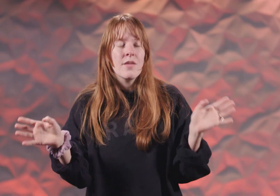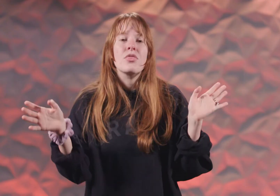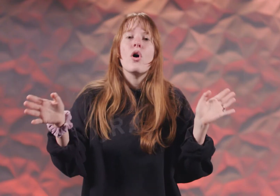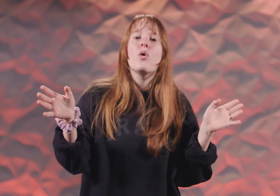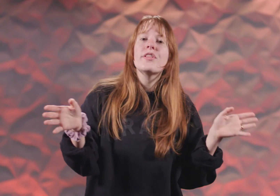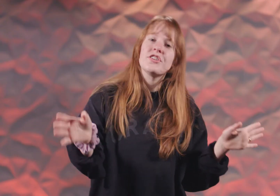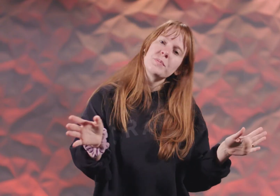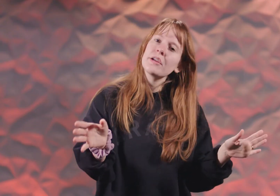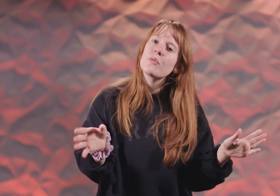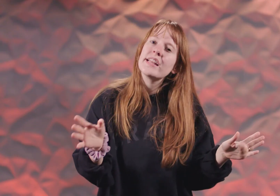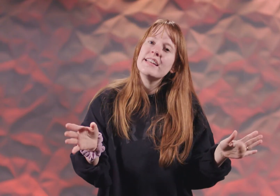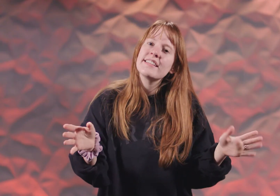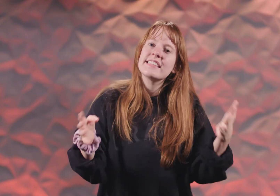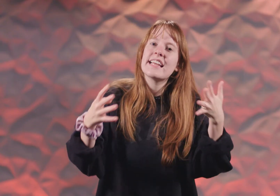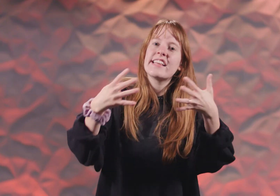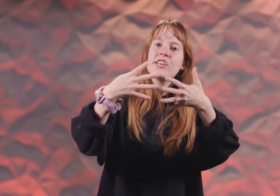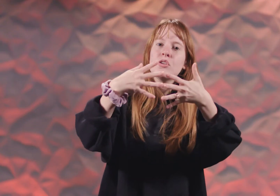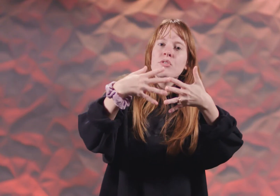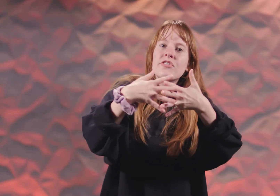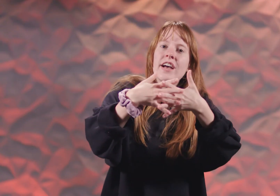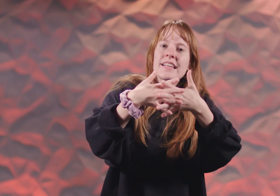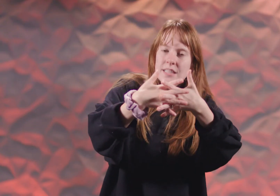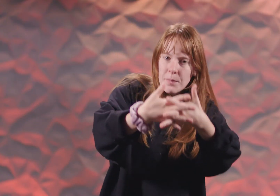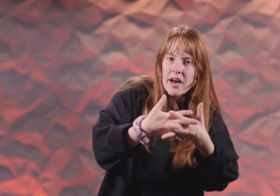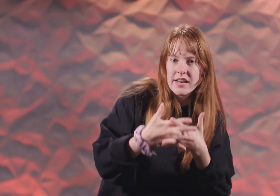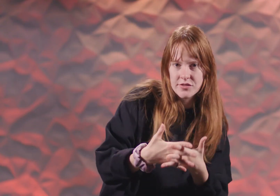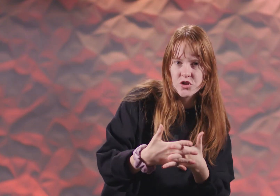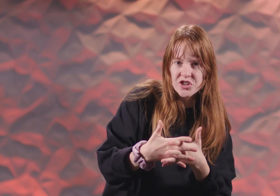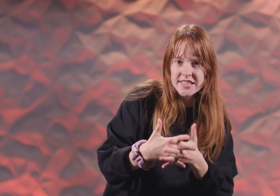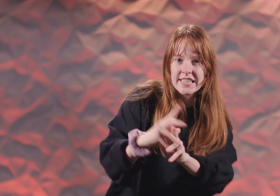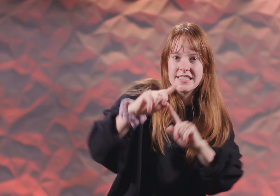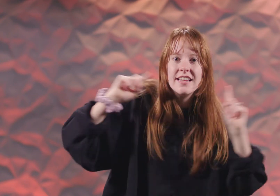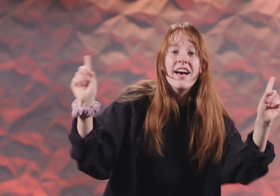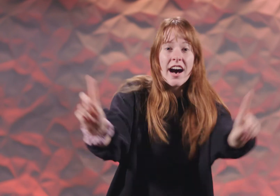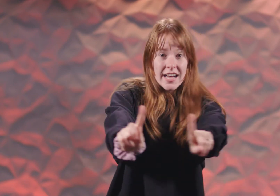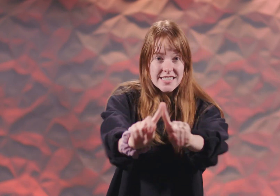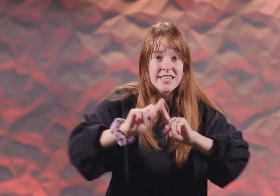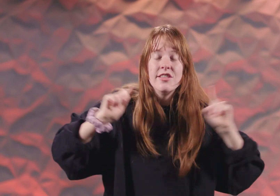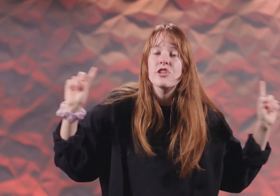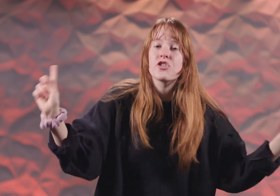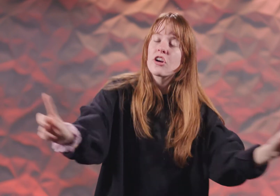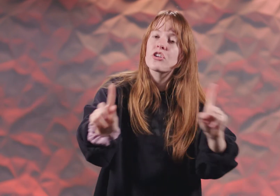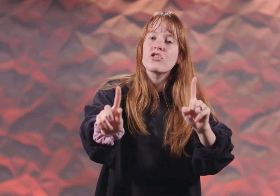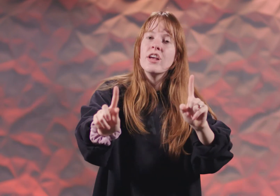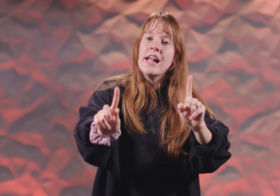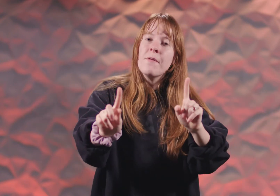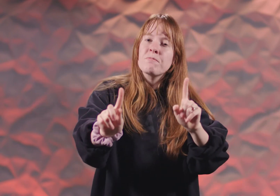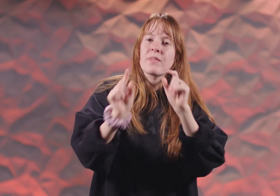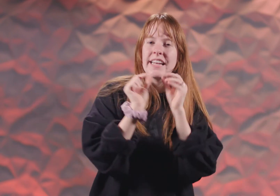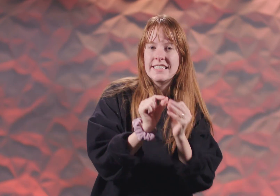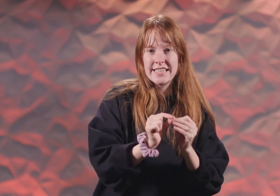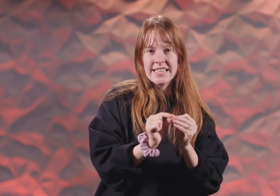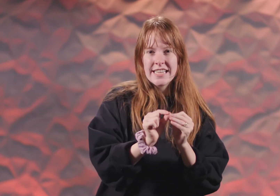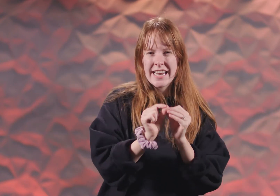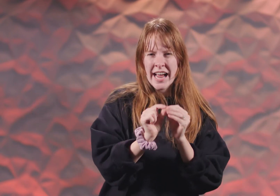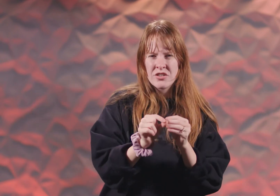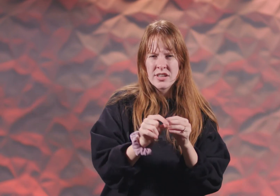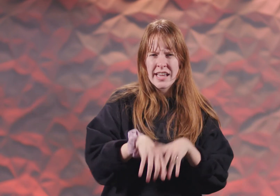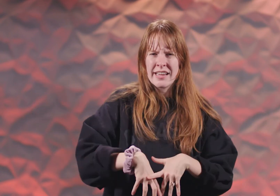The Holy Spirit, what He does is that He unifies the body of Jesus, us, the church. And it says that it actually like